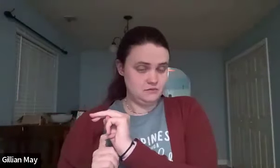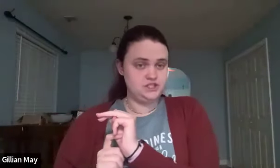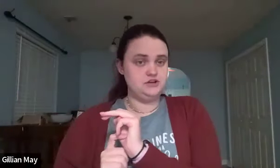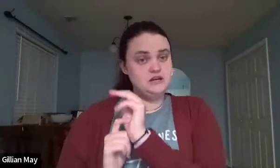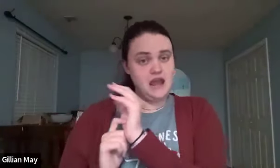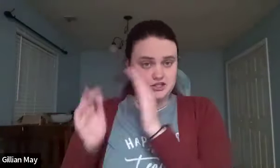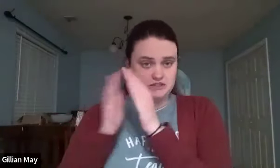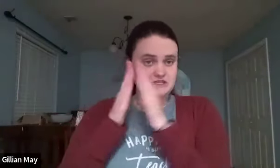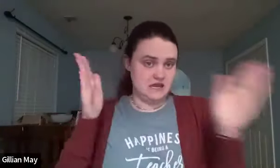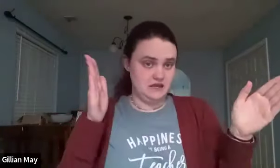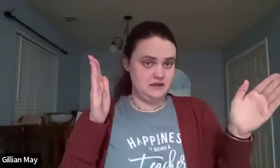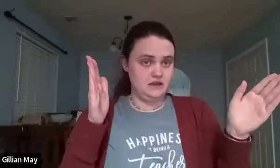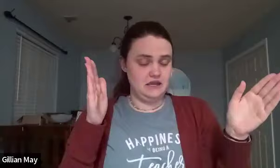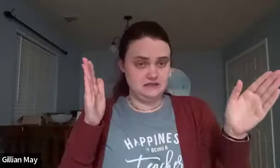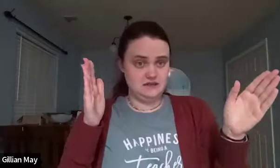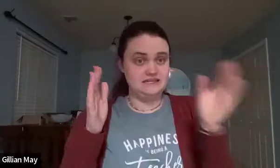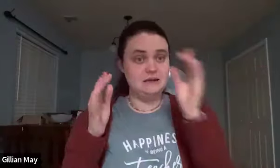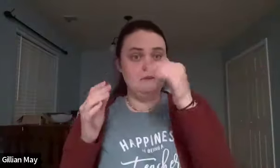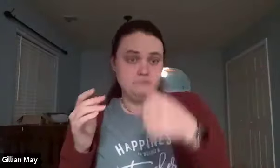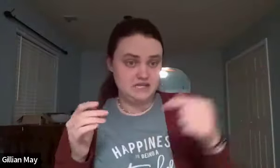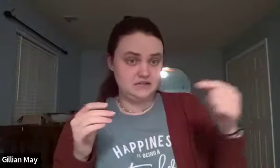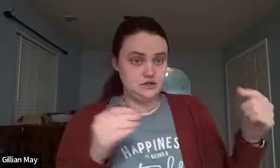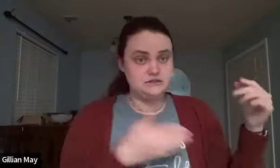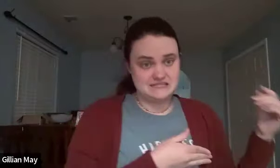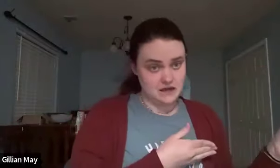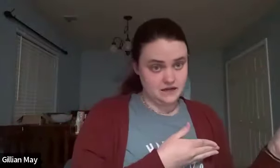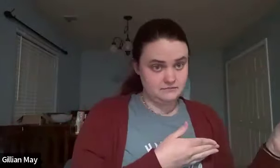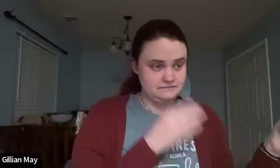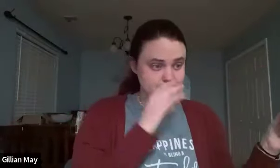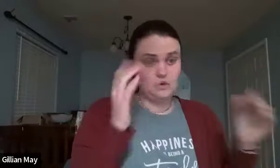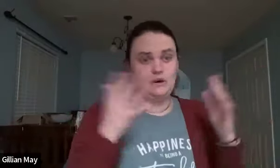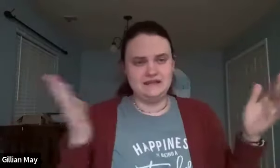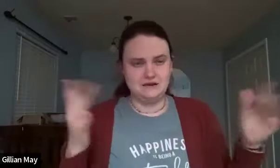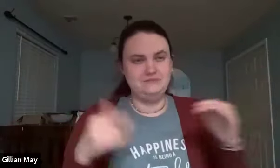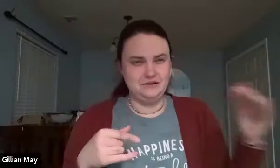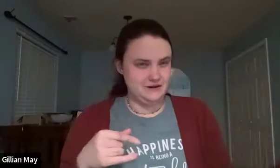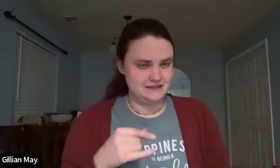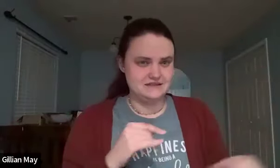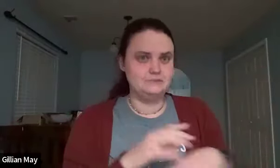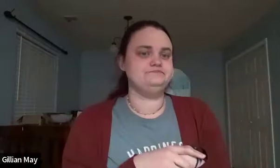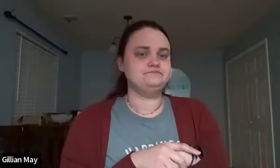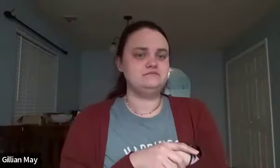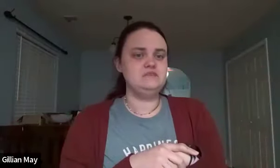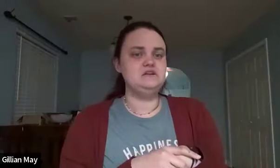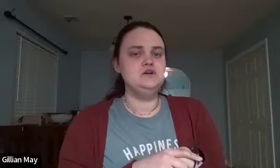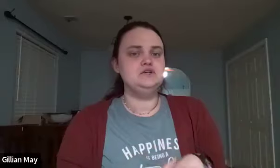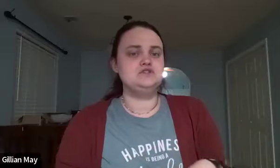What you're going to actually say in ASL is me learn sign, or ASL, me learn ASL. So